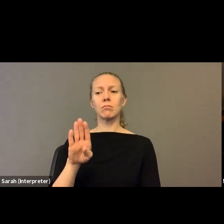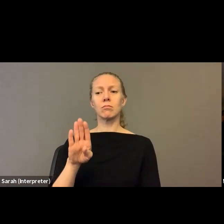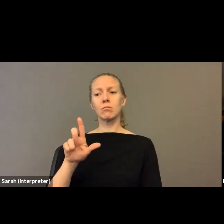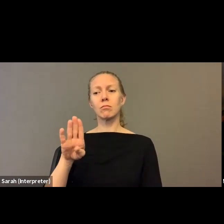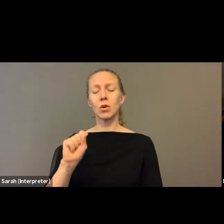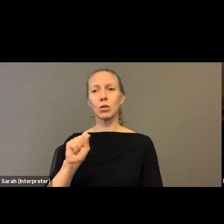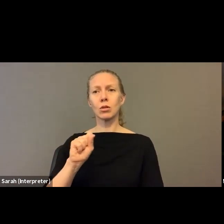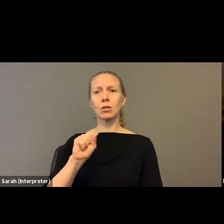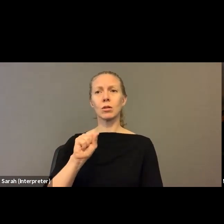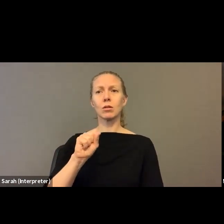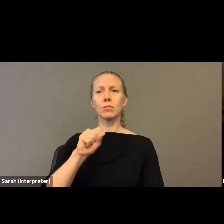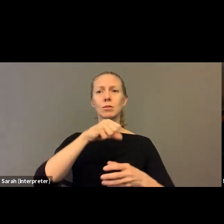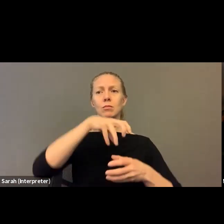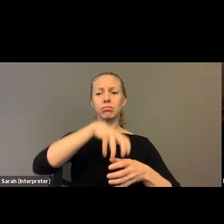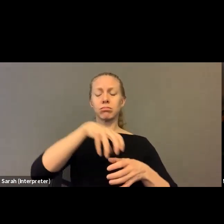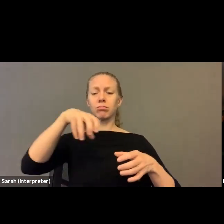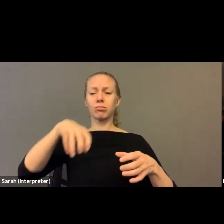twine.